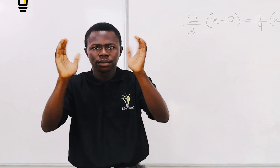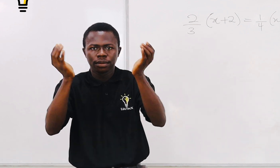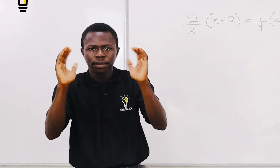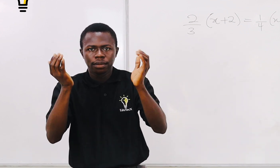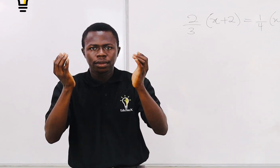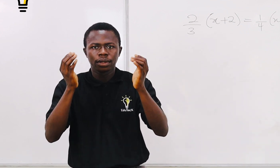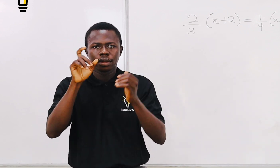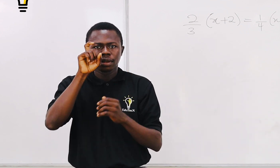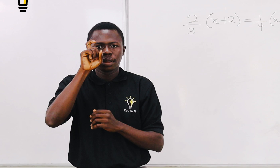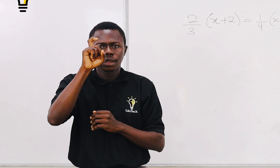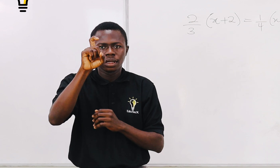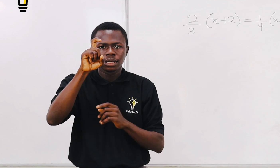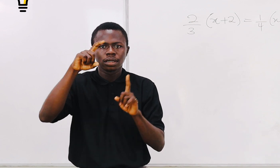bracket, x plus 2